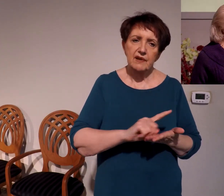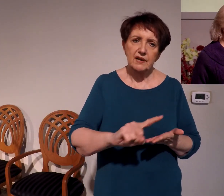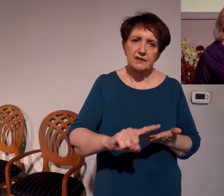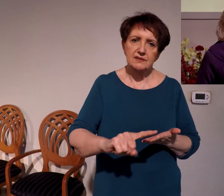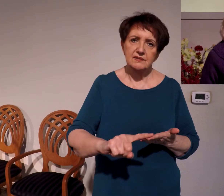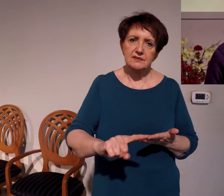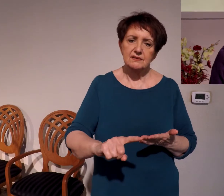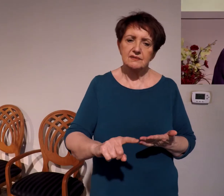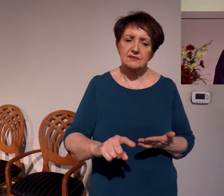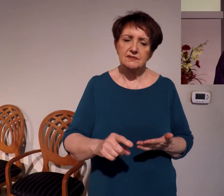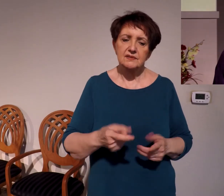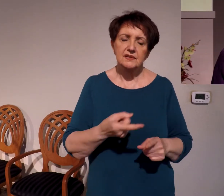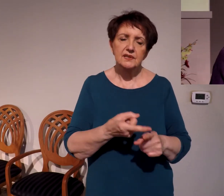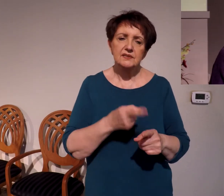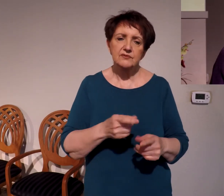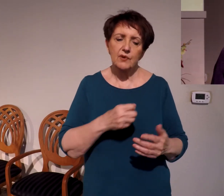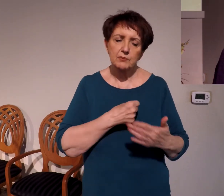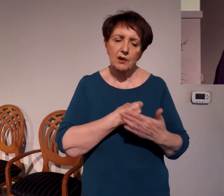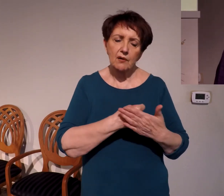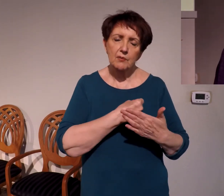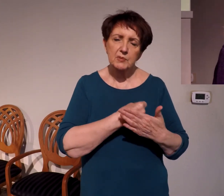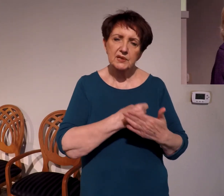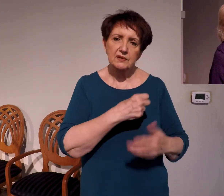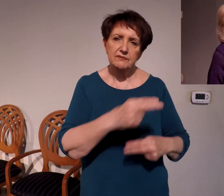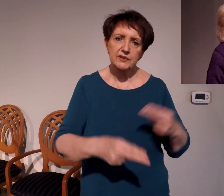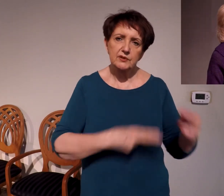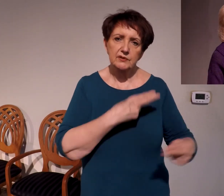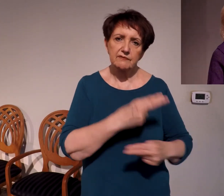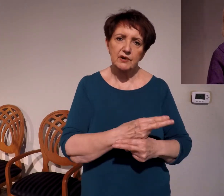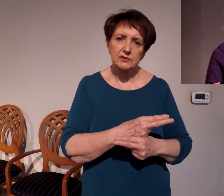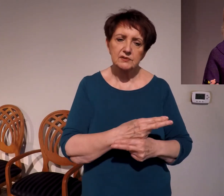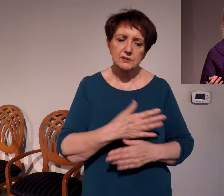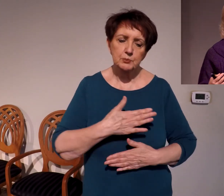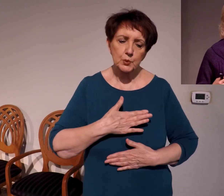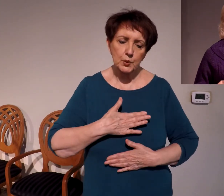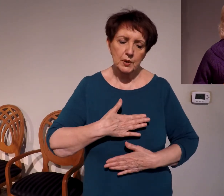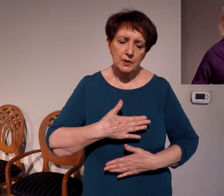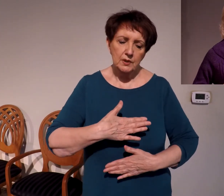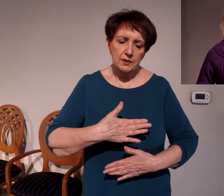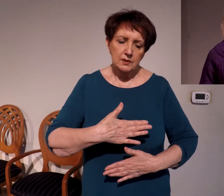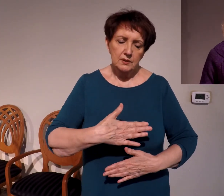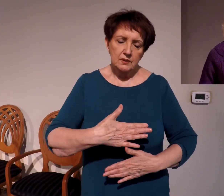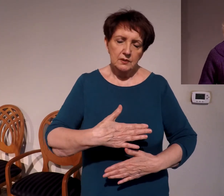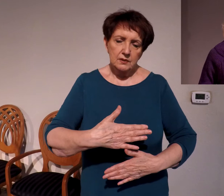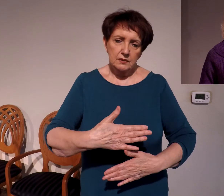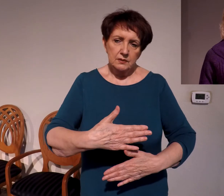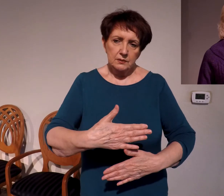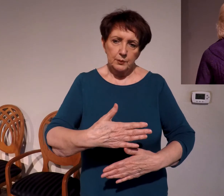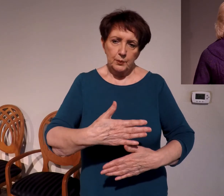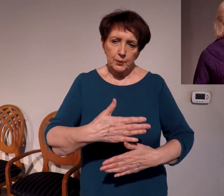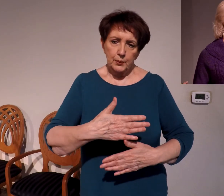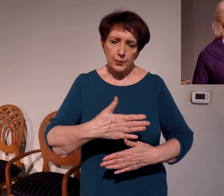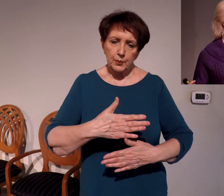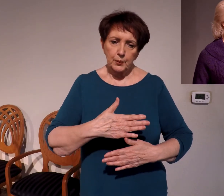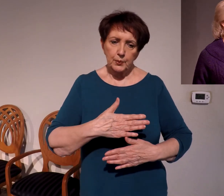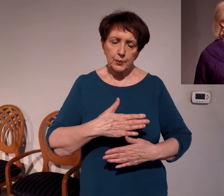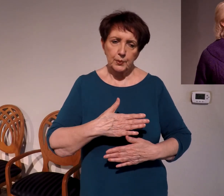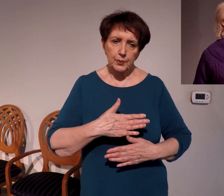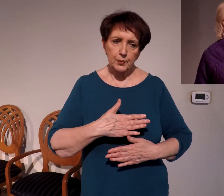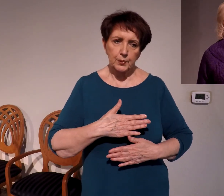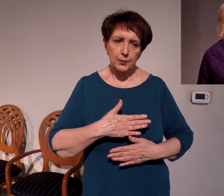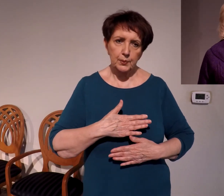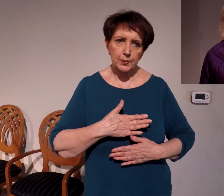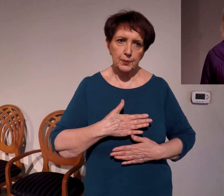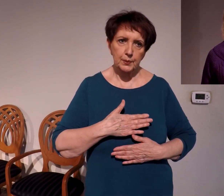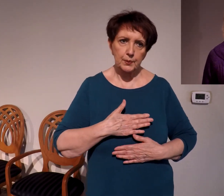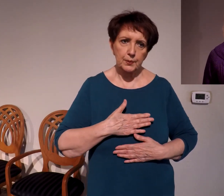That breath comes from the heartbeat of the universe, breathing in and out, in and